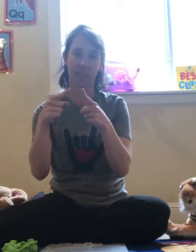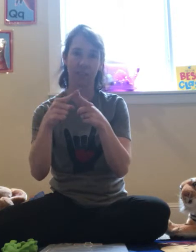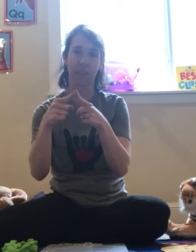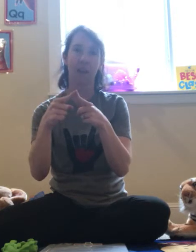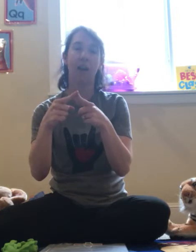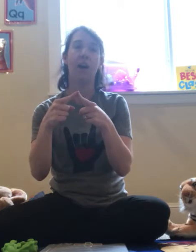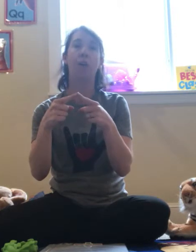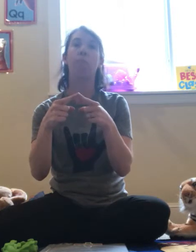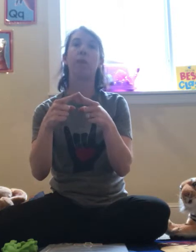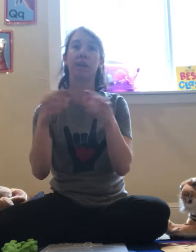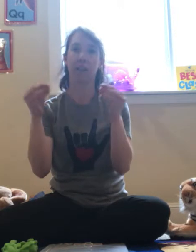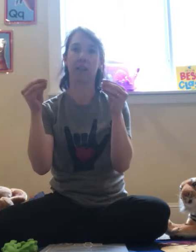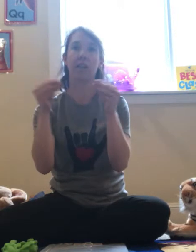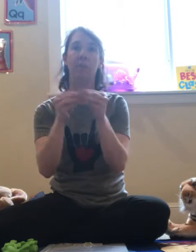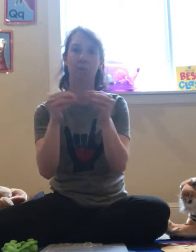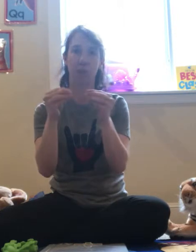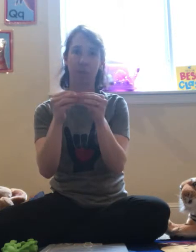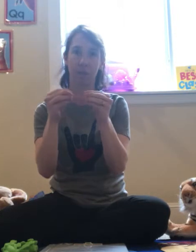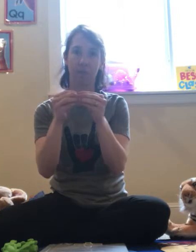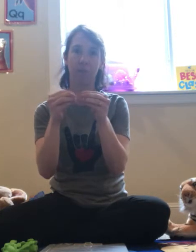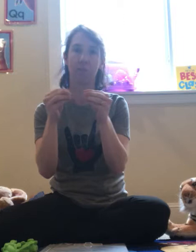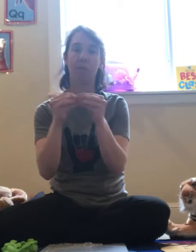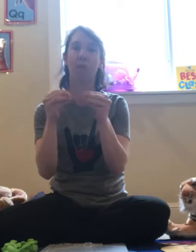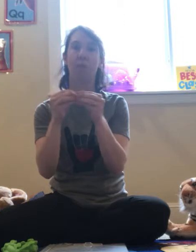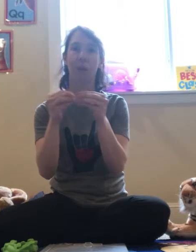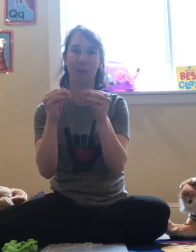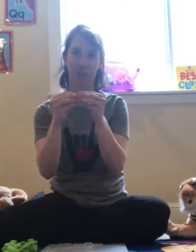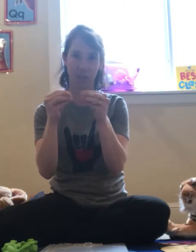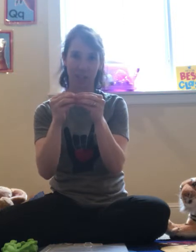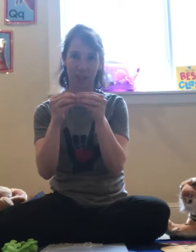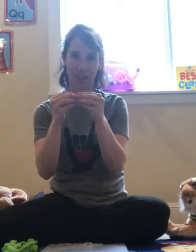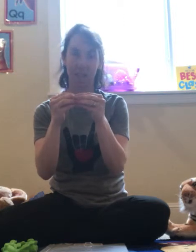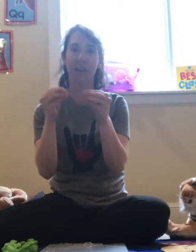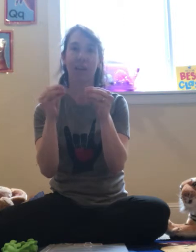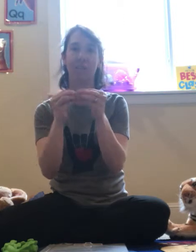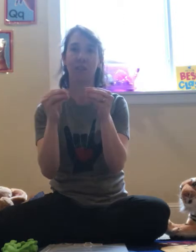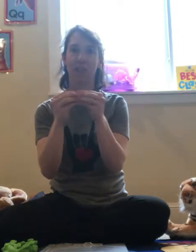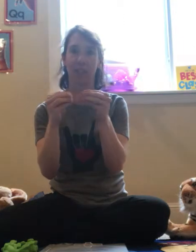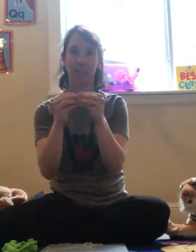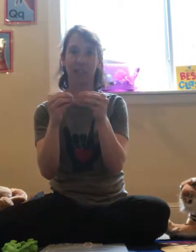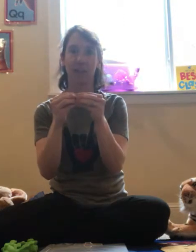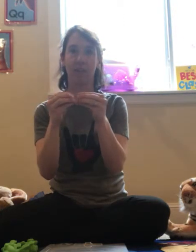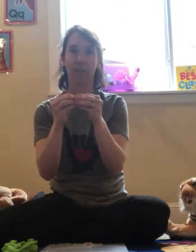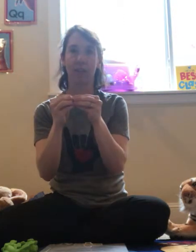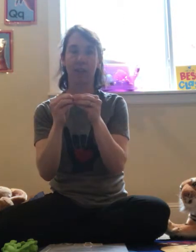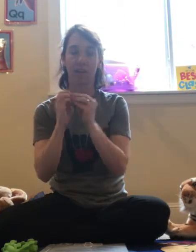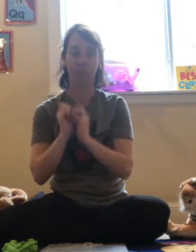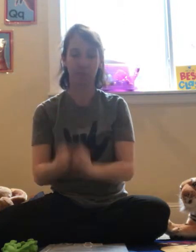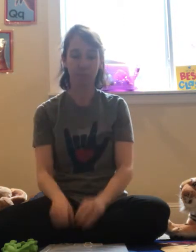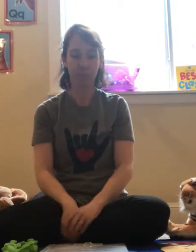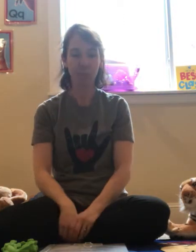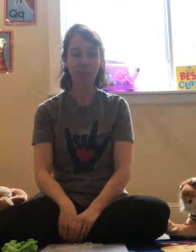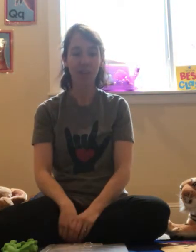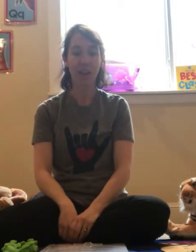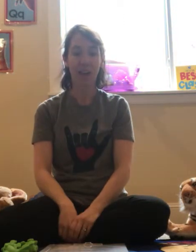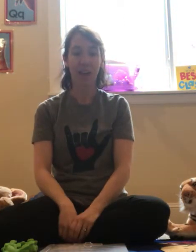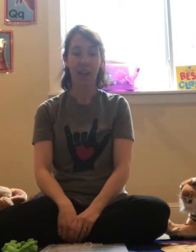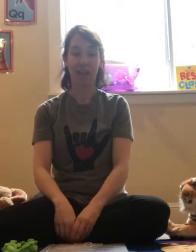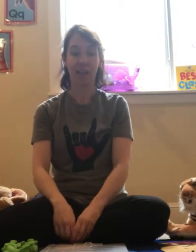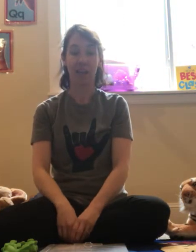this. But again, keep showing them the correct adult sign, and eventually that dexterity will get there. And then